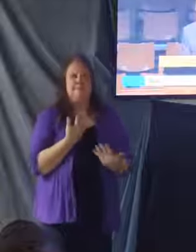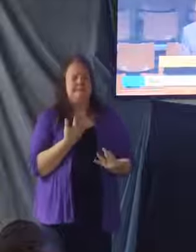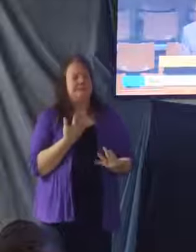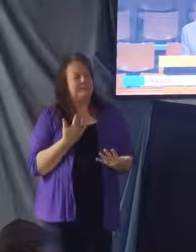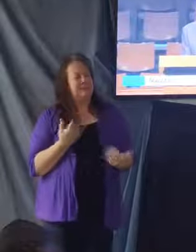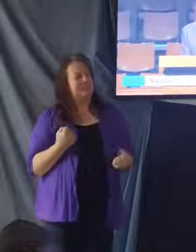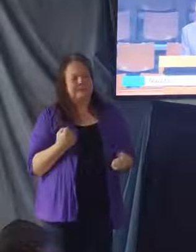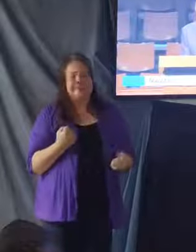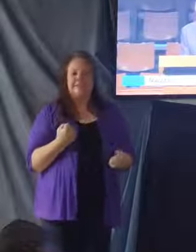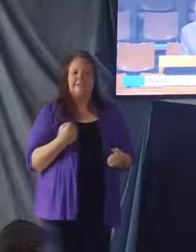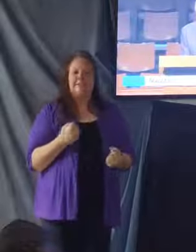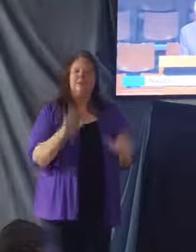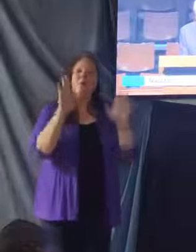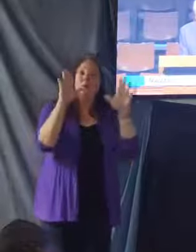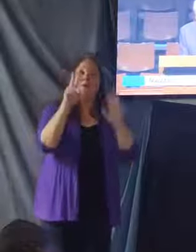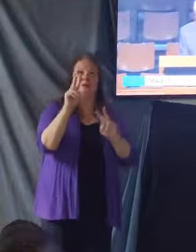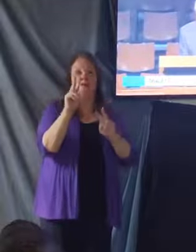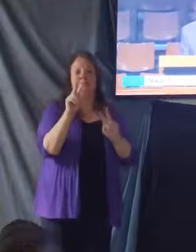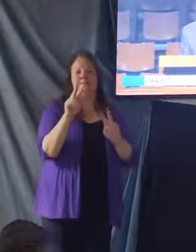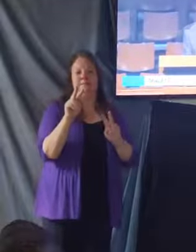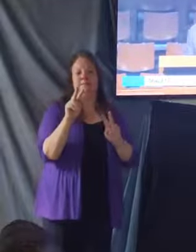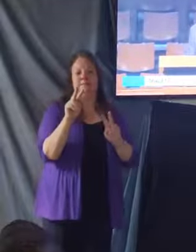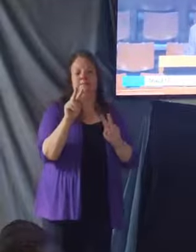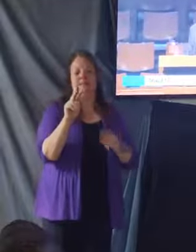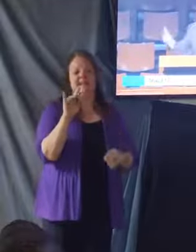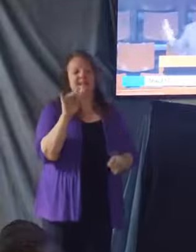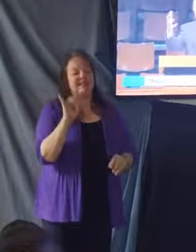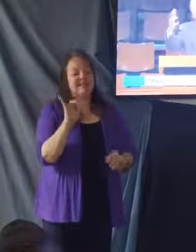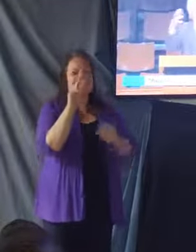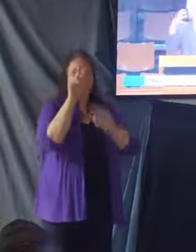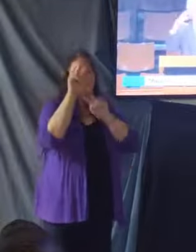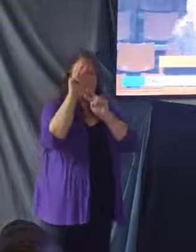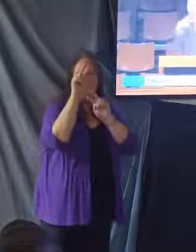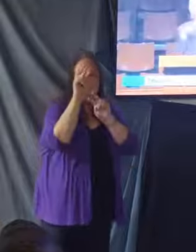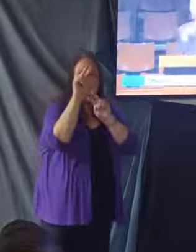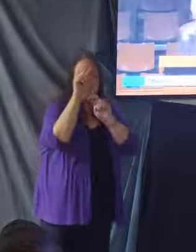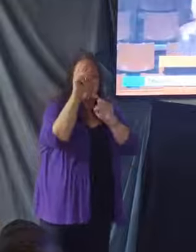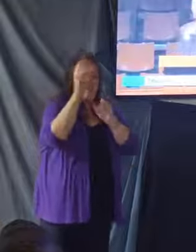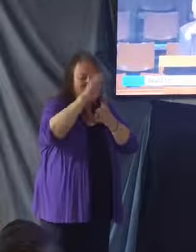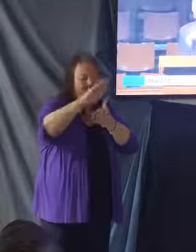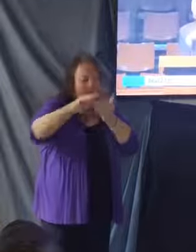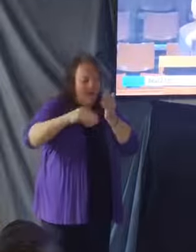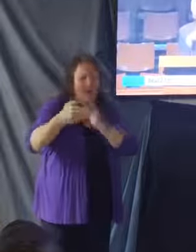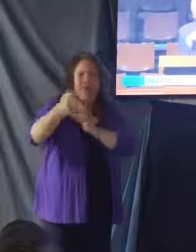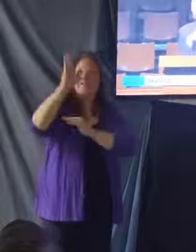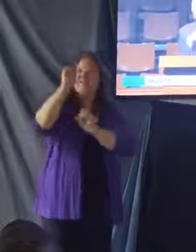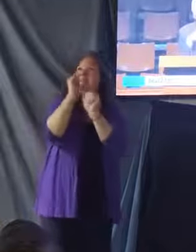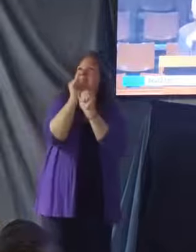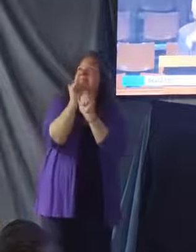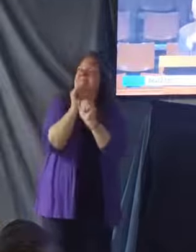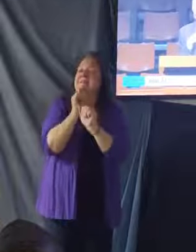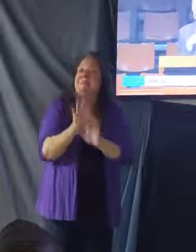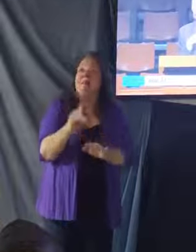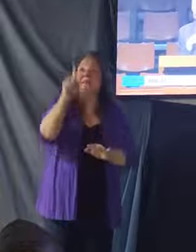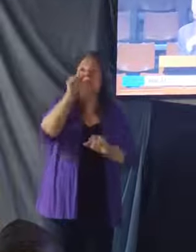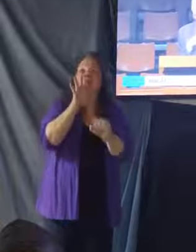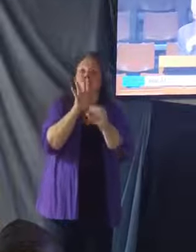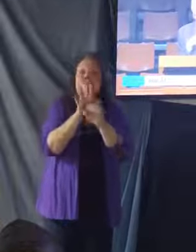anticipation, the blessed hope. The hope that will bring all God's blessings that have